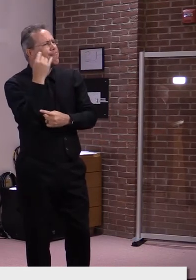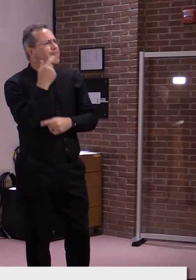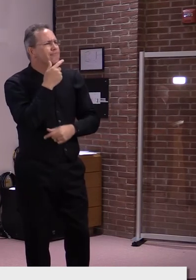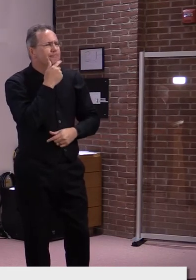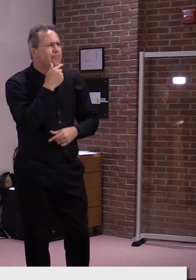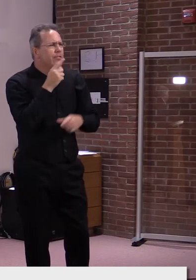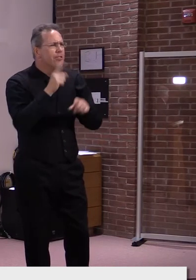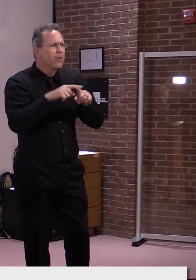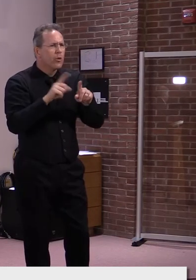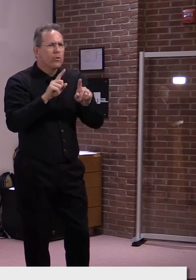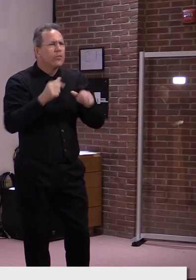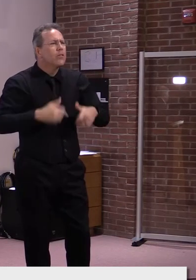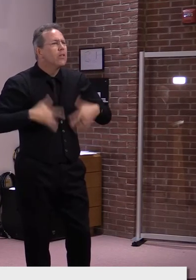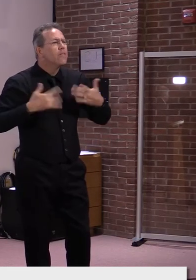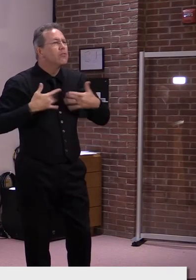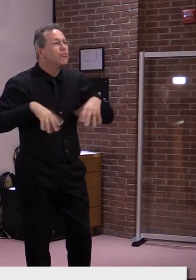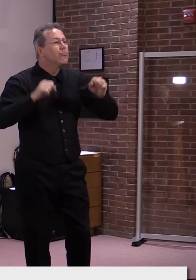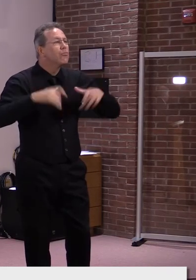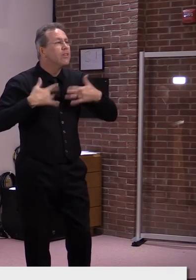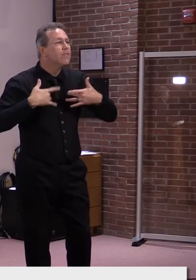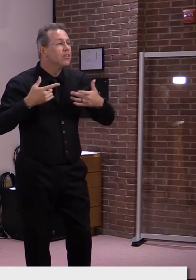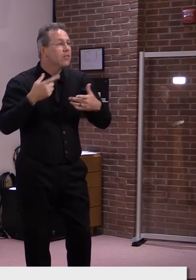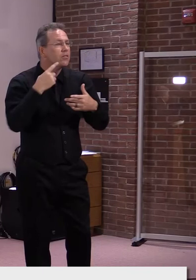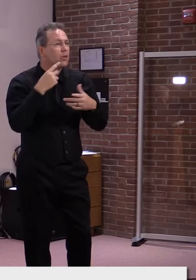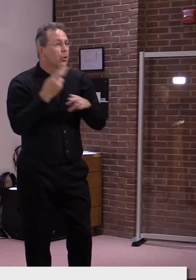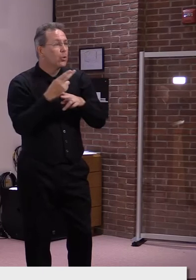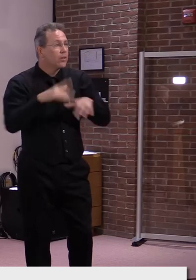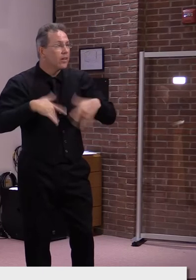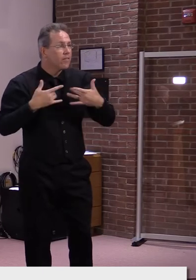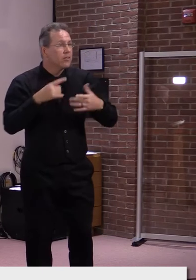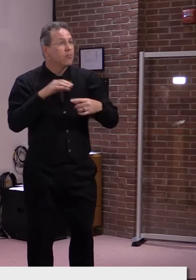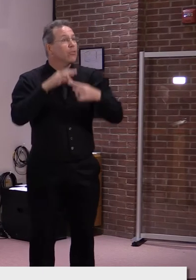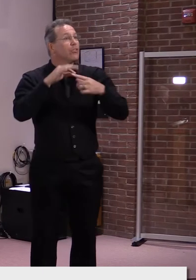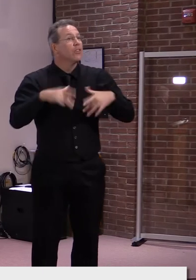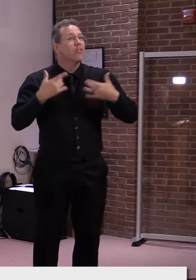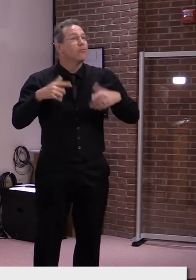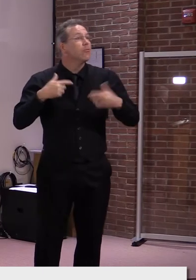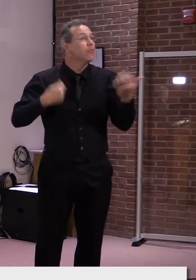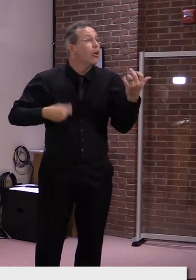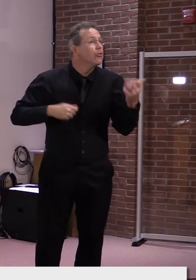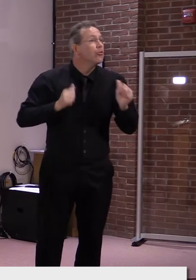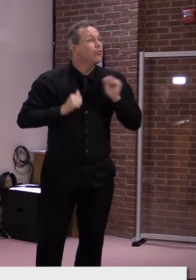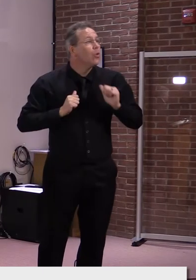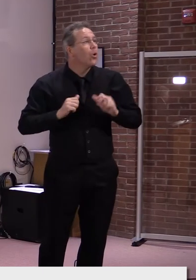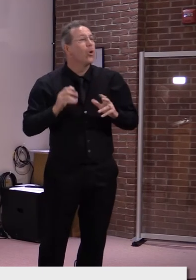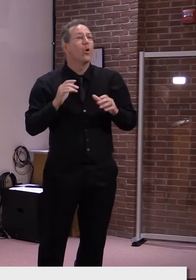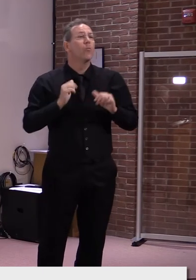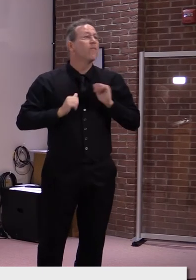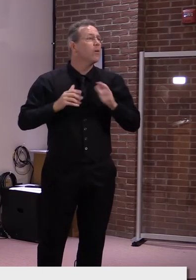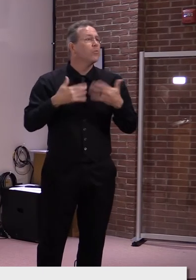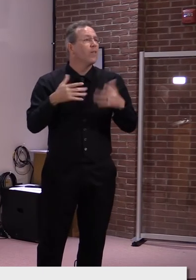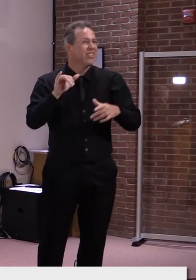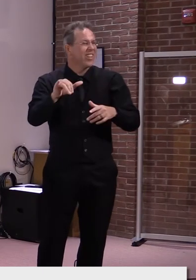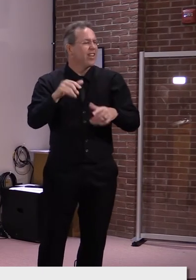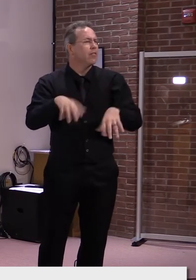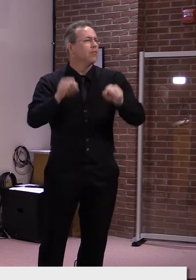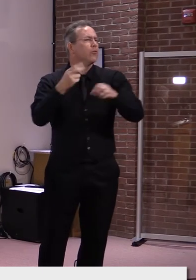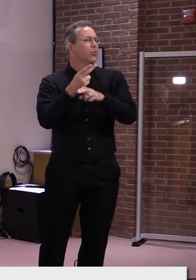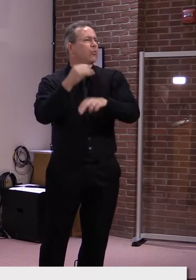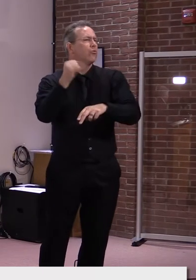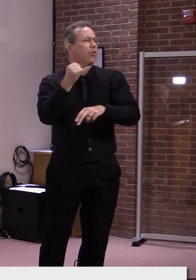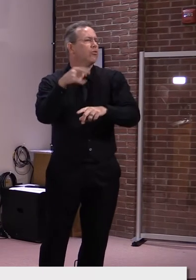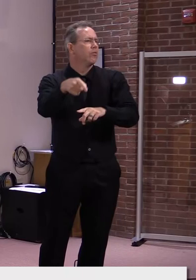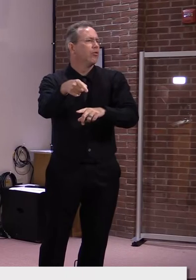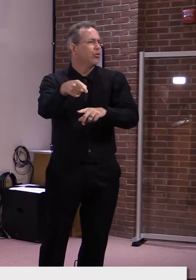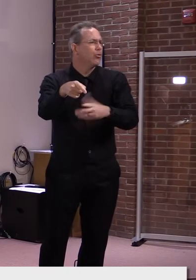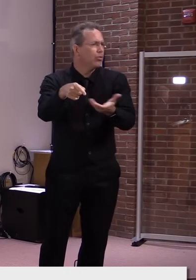there for these special events, and we usually employer-based, we'll use Pfizer